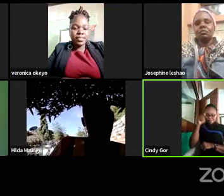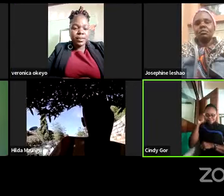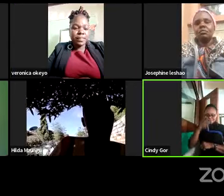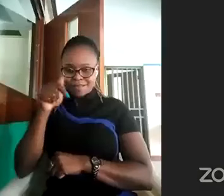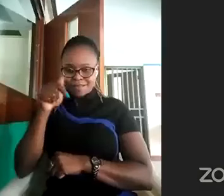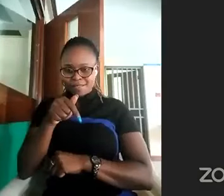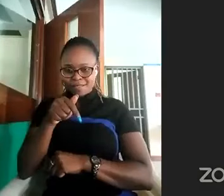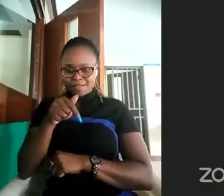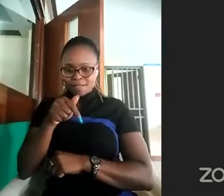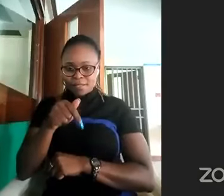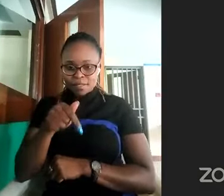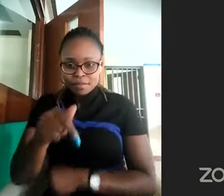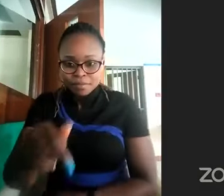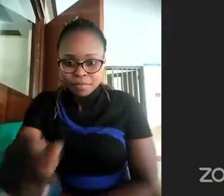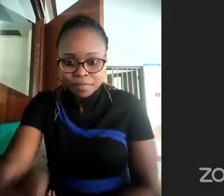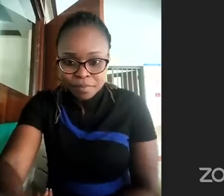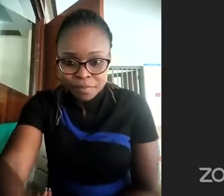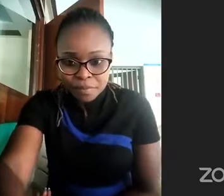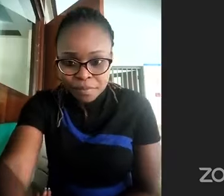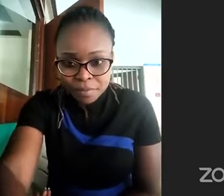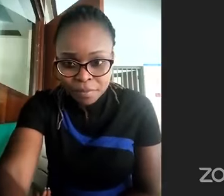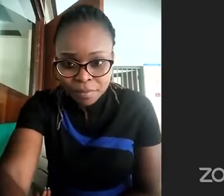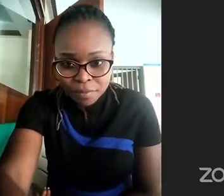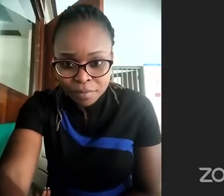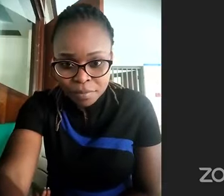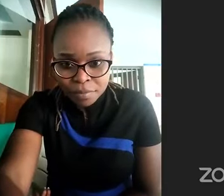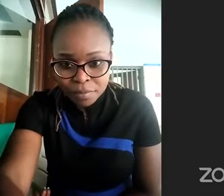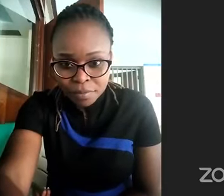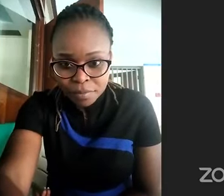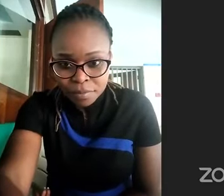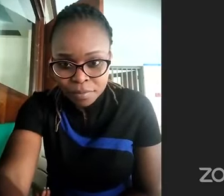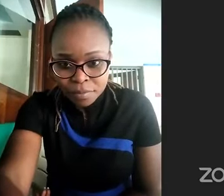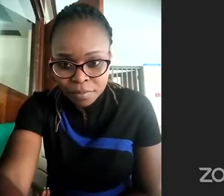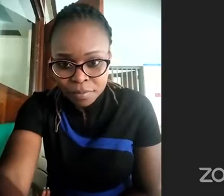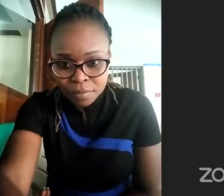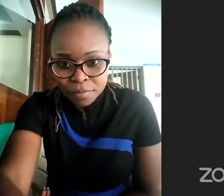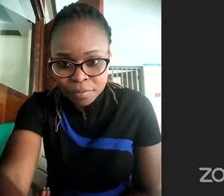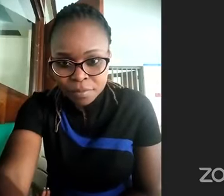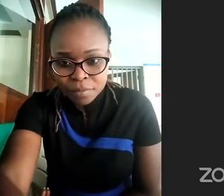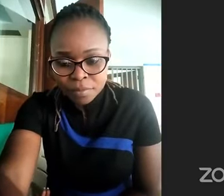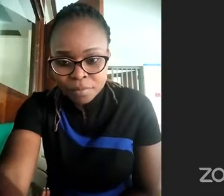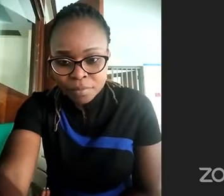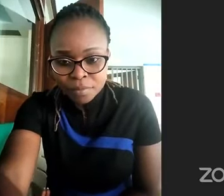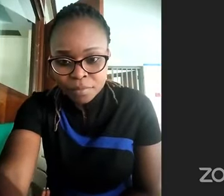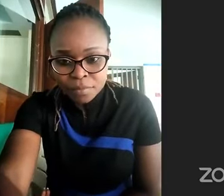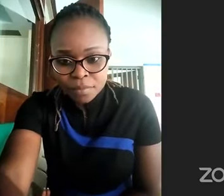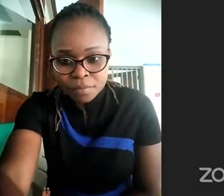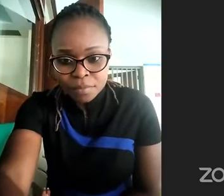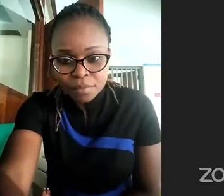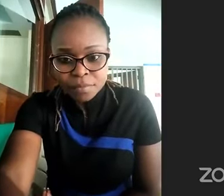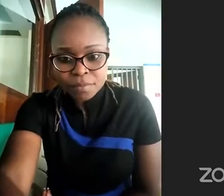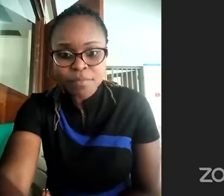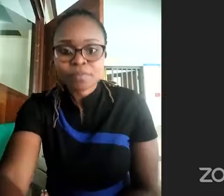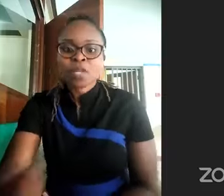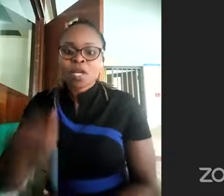cancer. So we are here today to talk about a very During this month, we highlight the challenges women face with breast